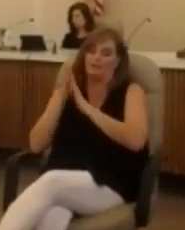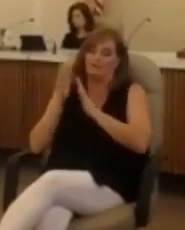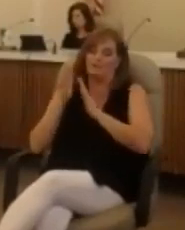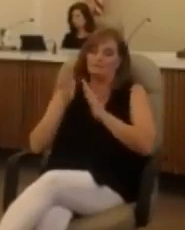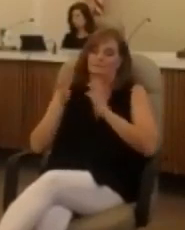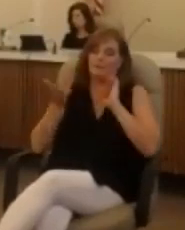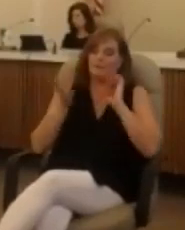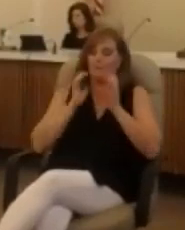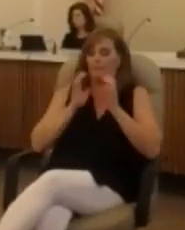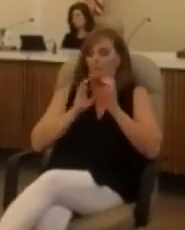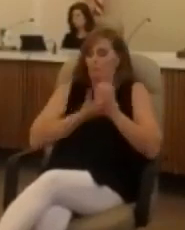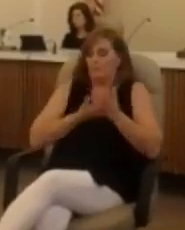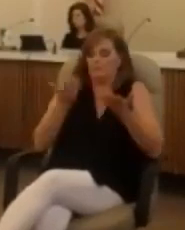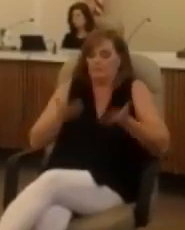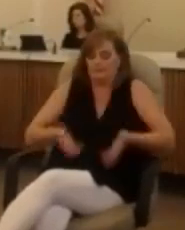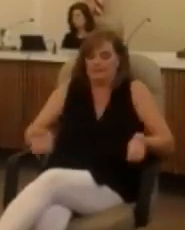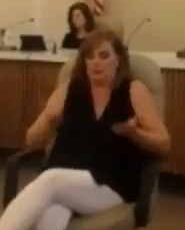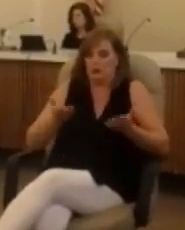And so